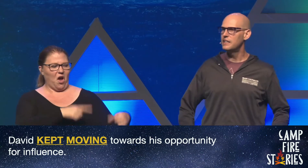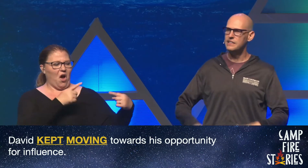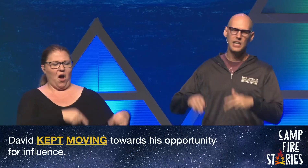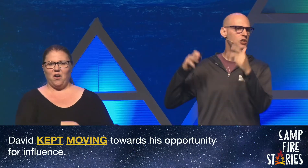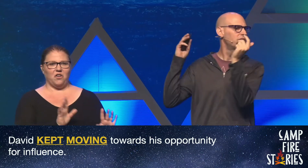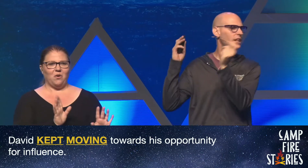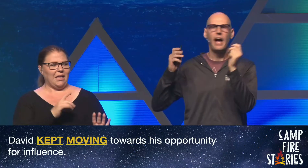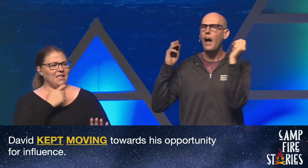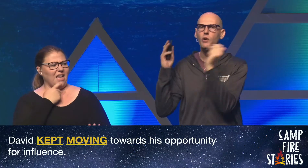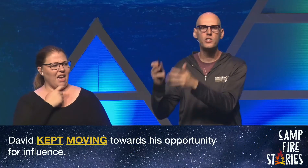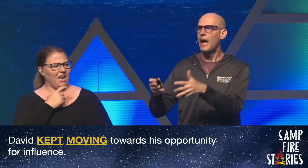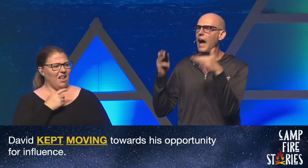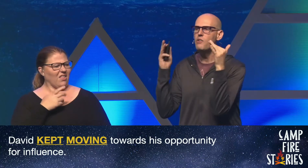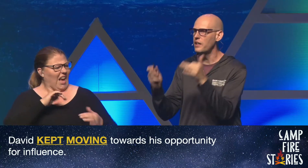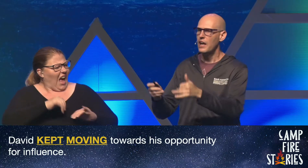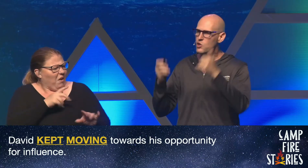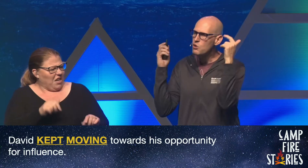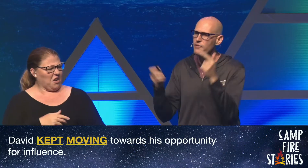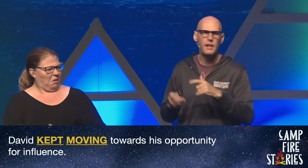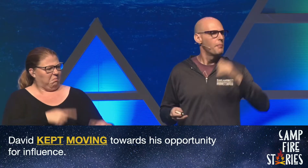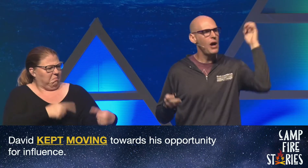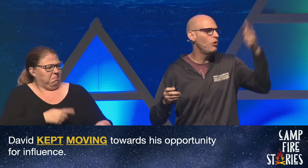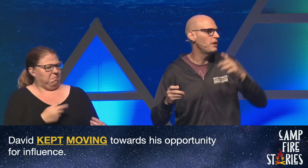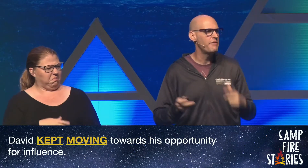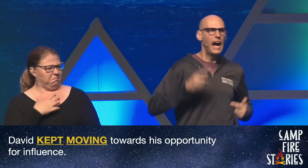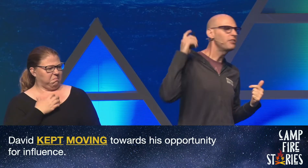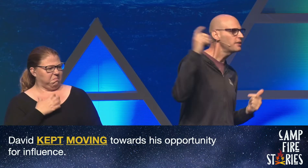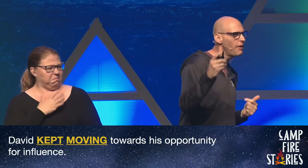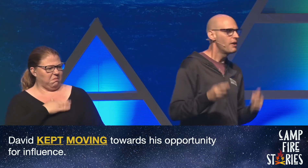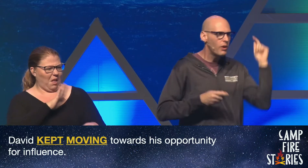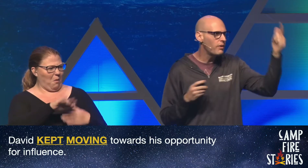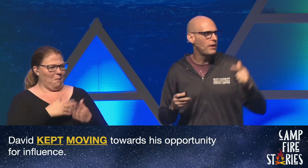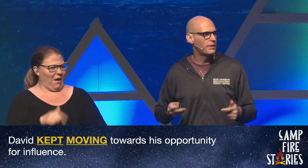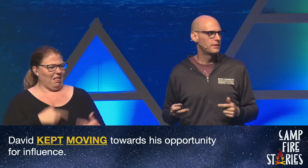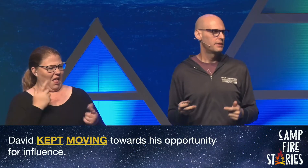He didn't say, you son of a, how could you? You don't have my whole life.